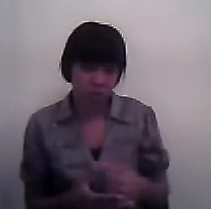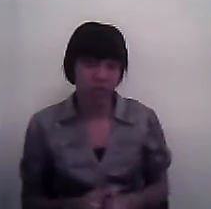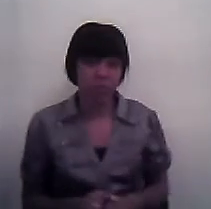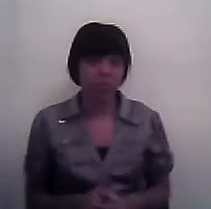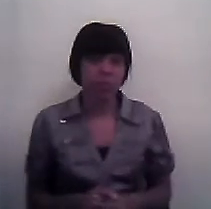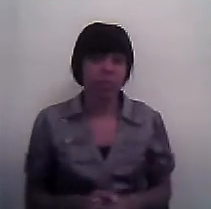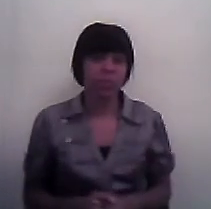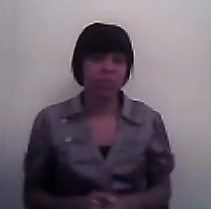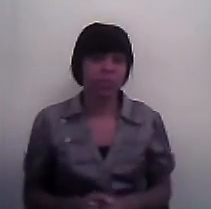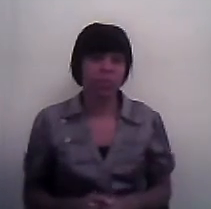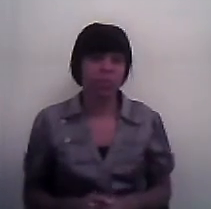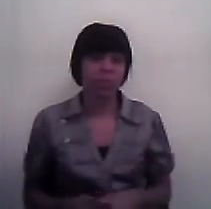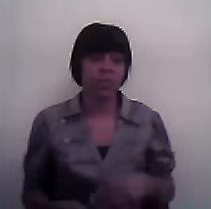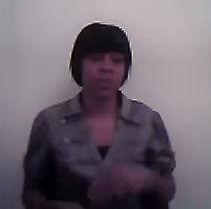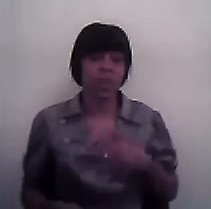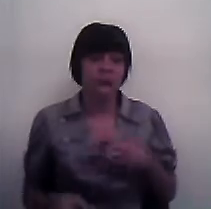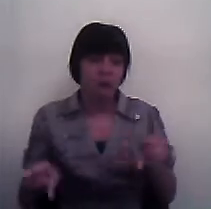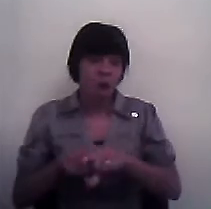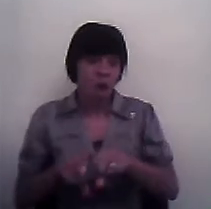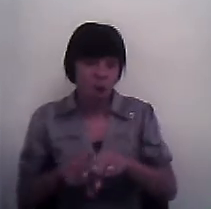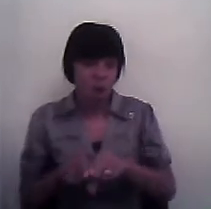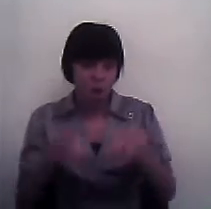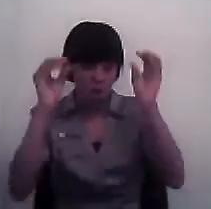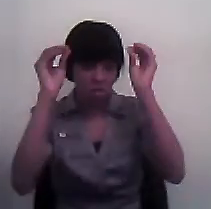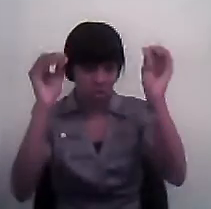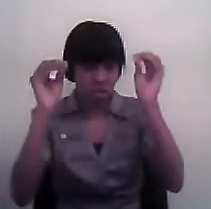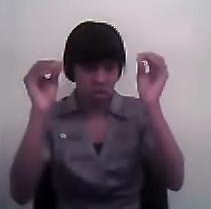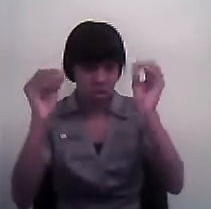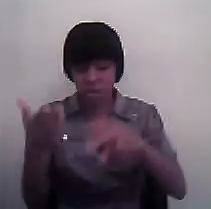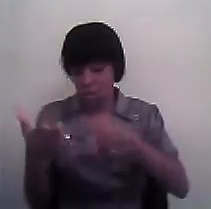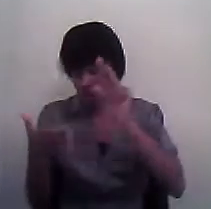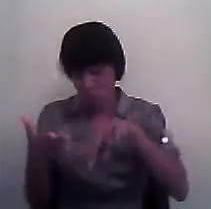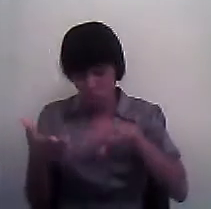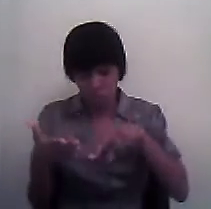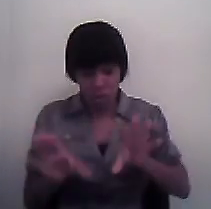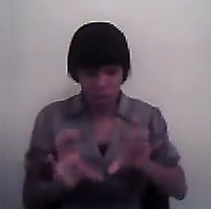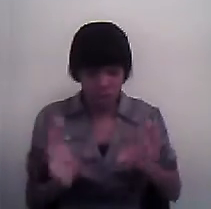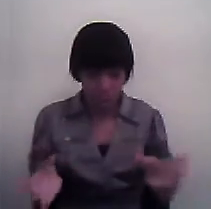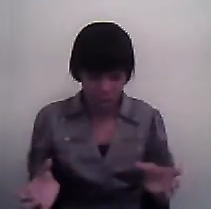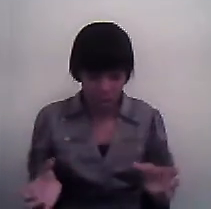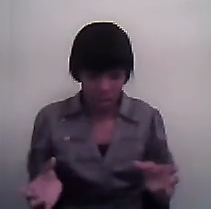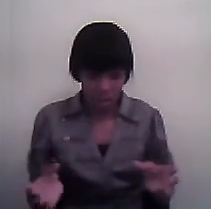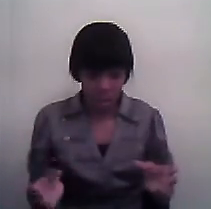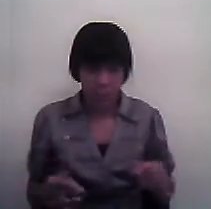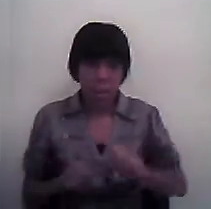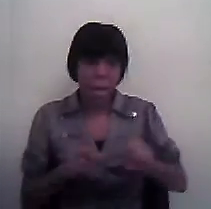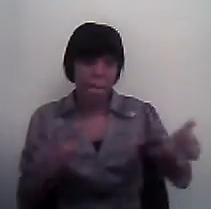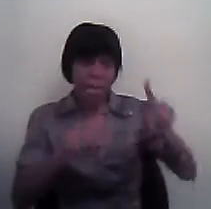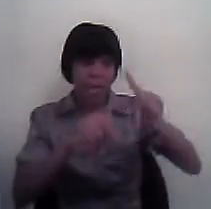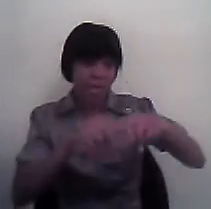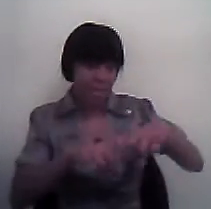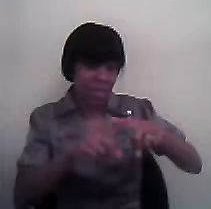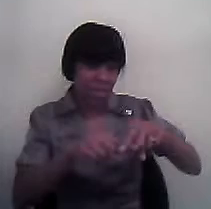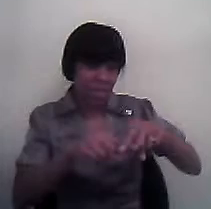reading class, but the needs are very different. So again, the goal is to integrate reading, writing, and research projects in a meaningful way for